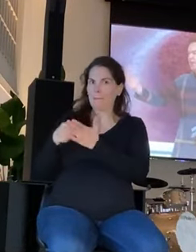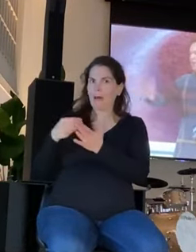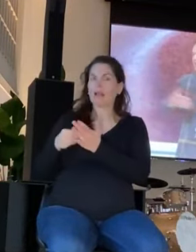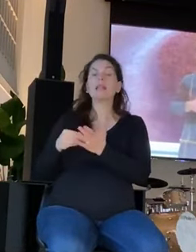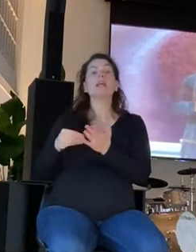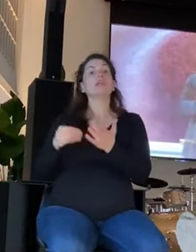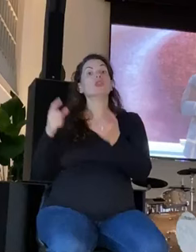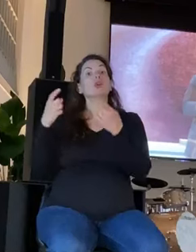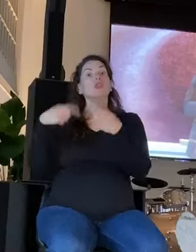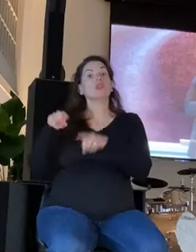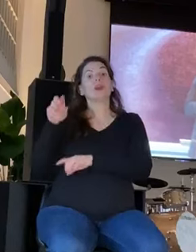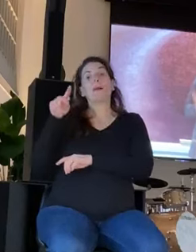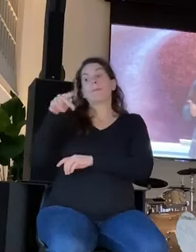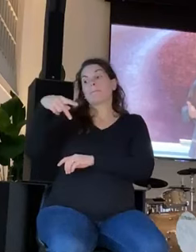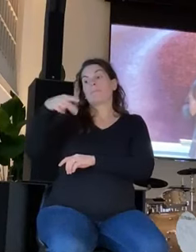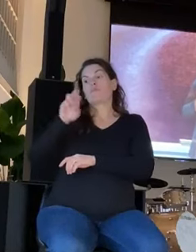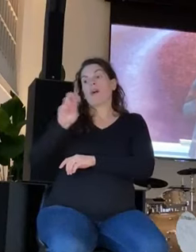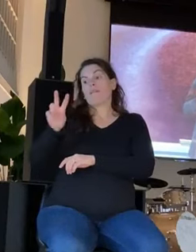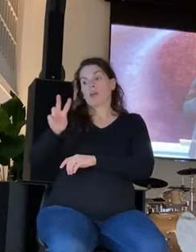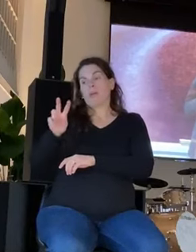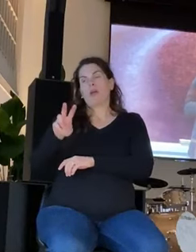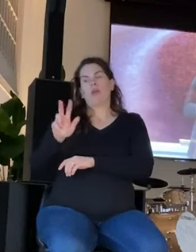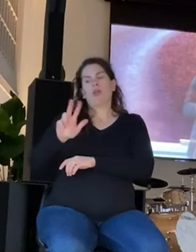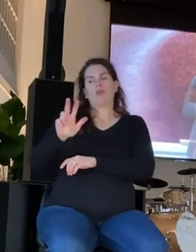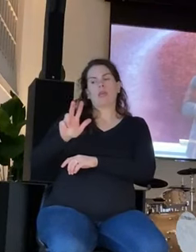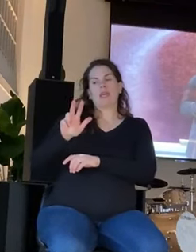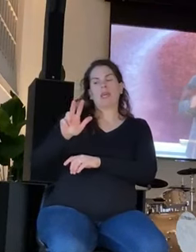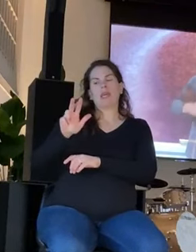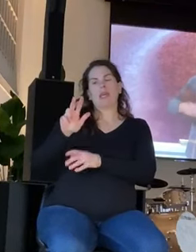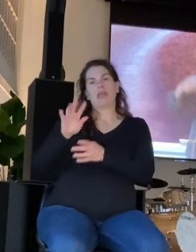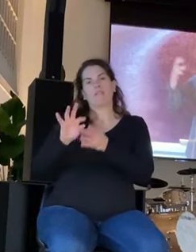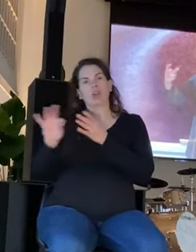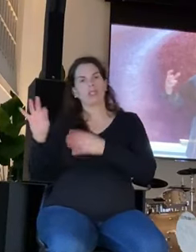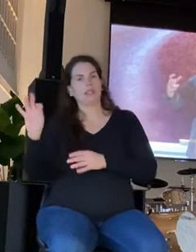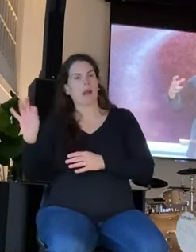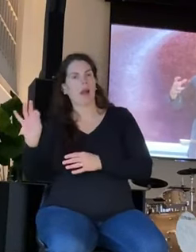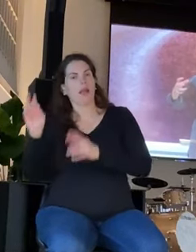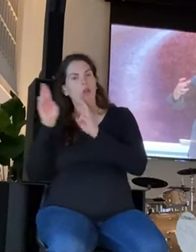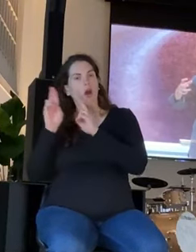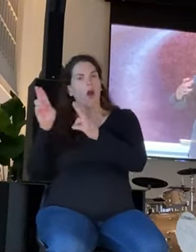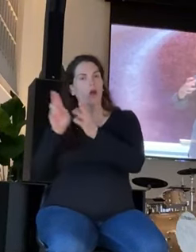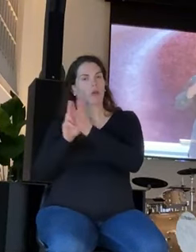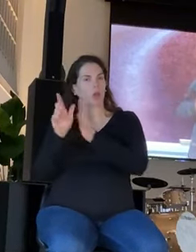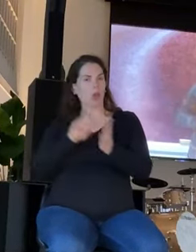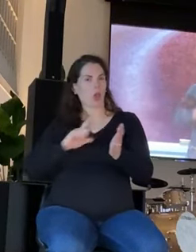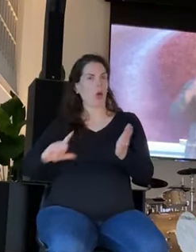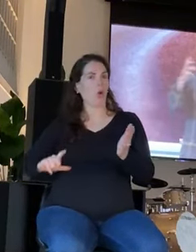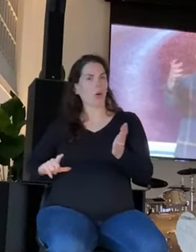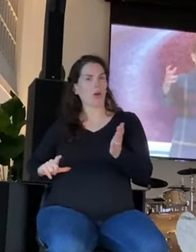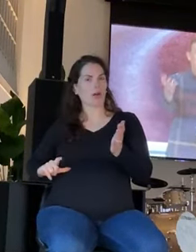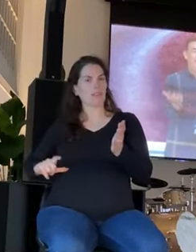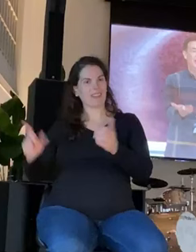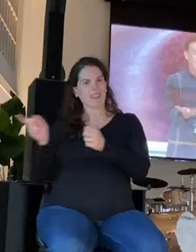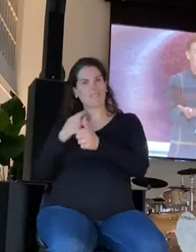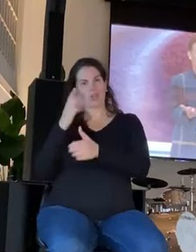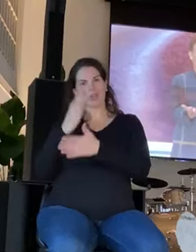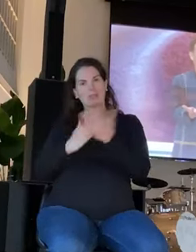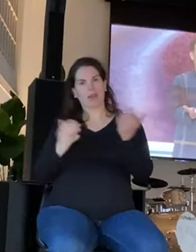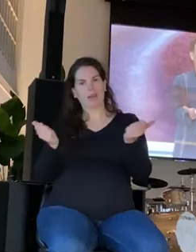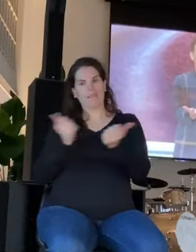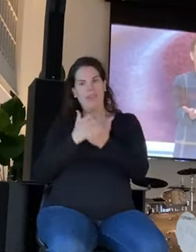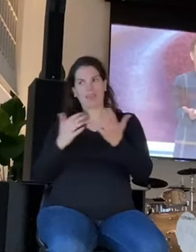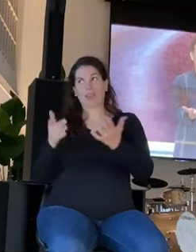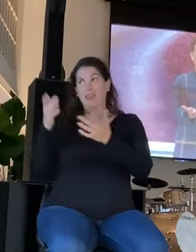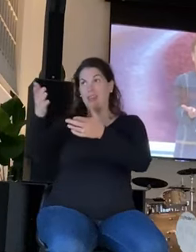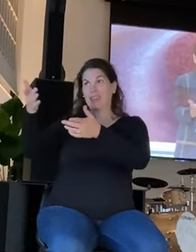us all throughout the book. He tells us in Proverbs 3, verse 9, that we're to honor the Lord with the first part of everything